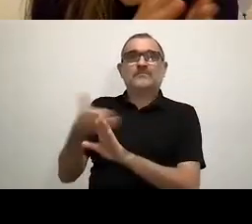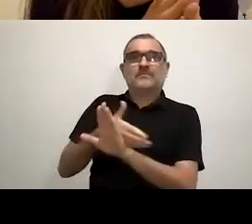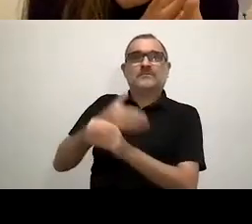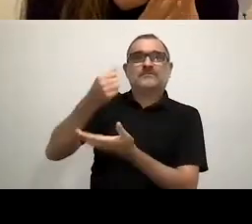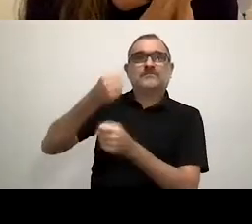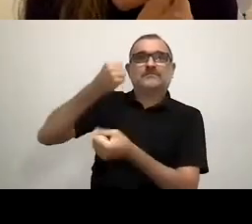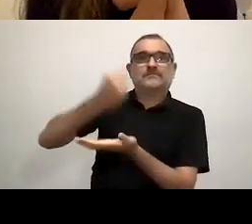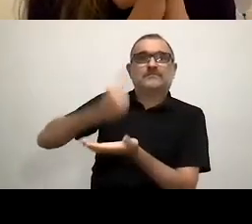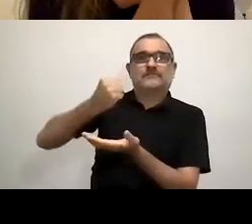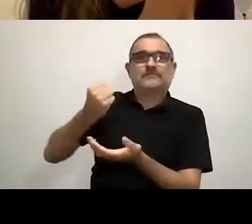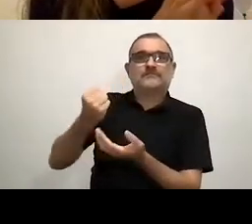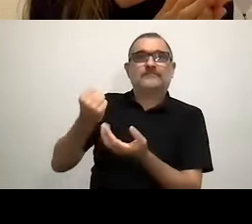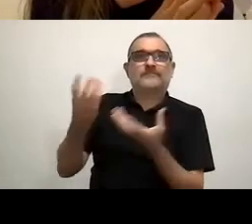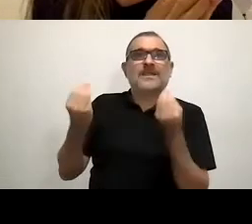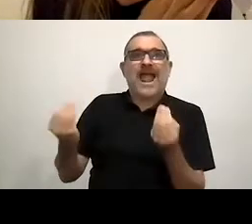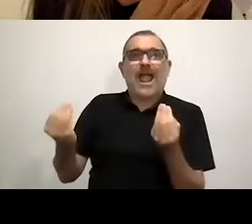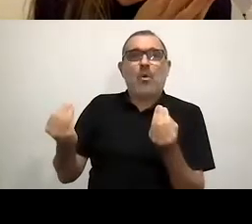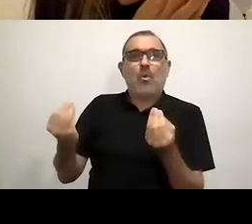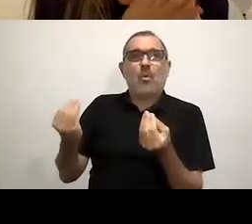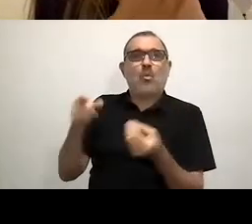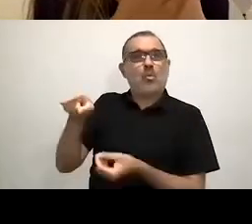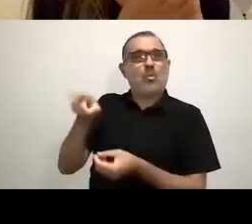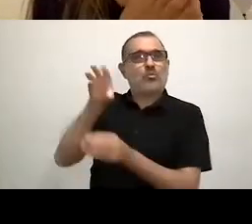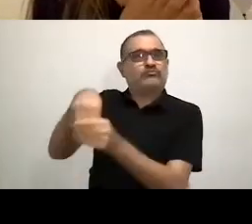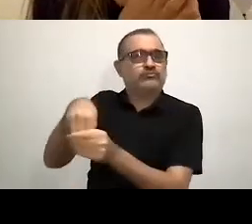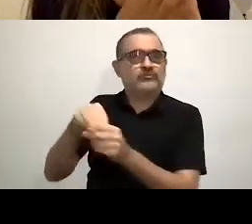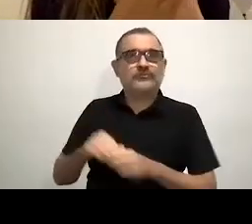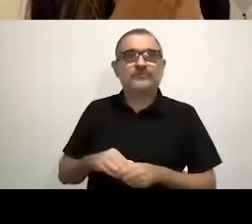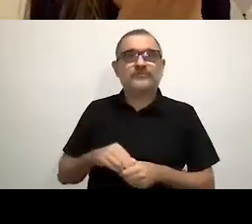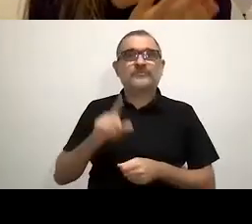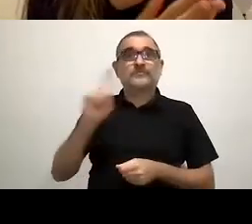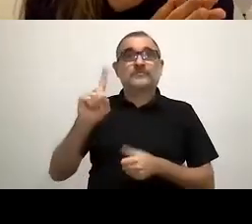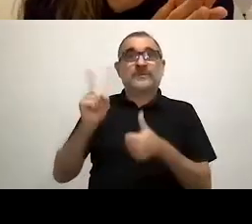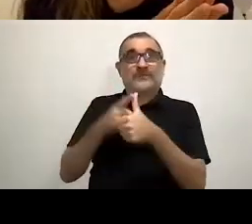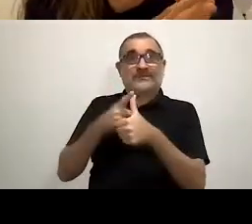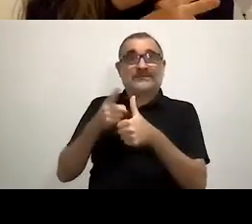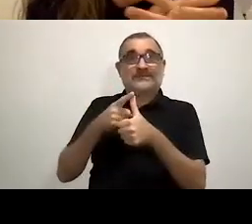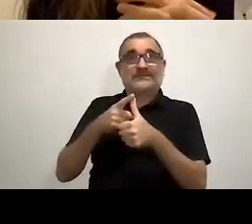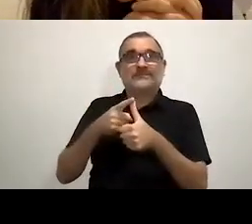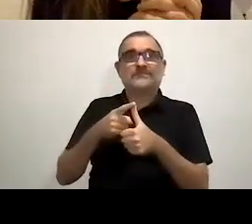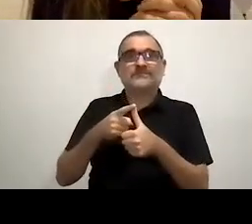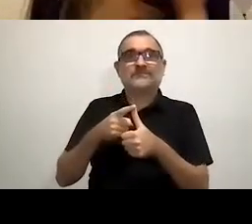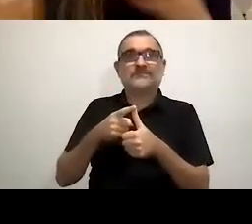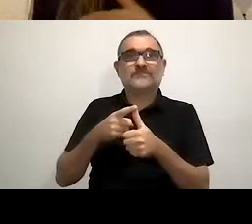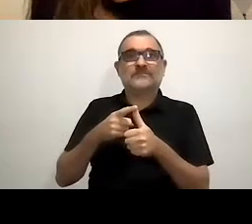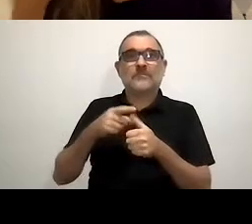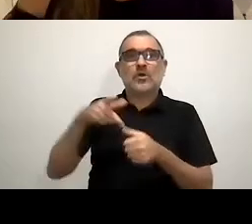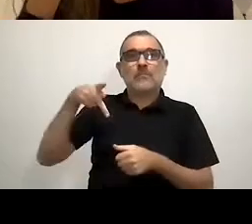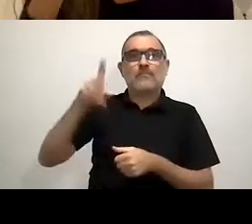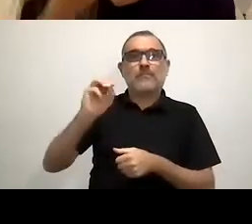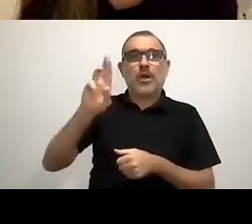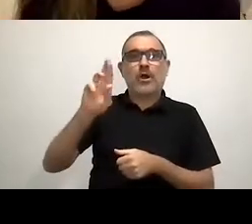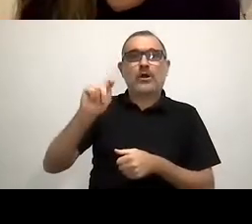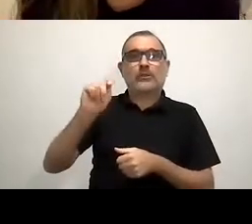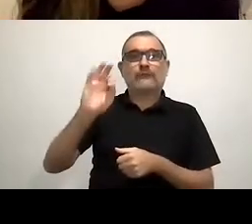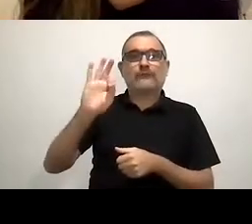You basically first submit a portfolio of evidence showing that you're qualified, and I'll talk about the